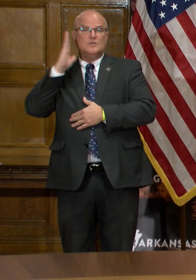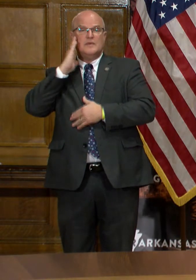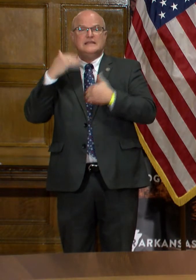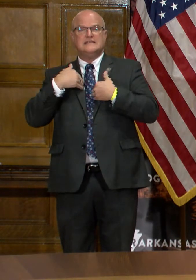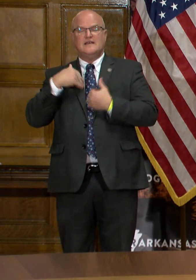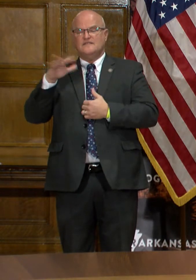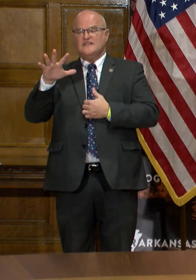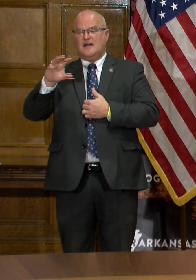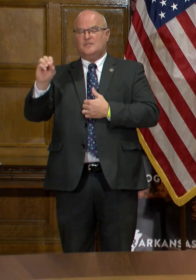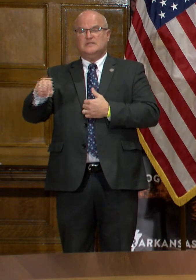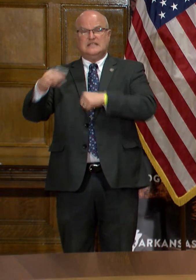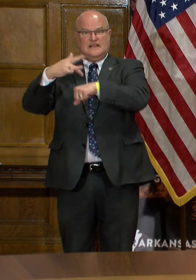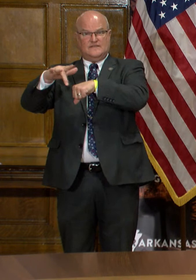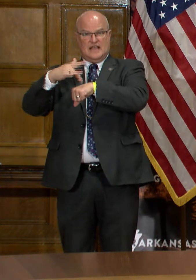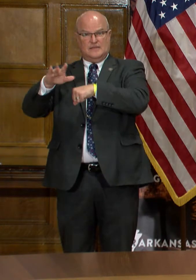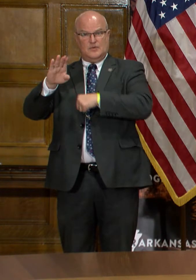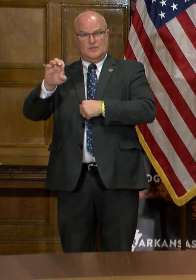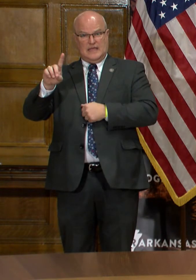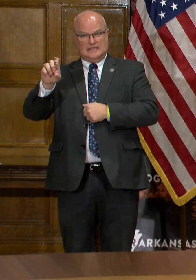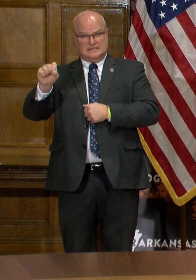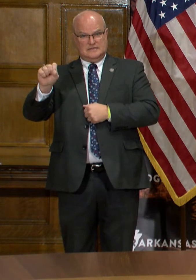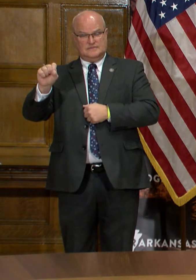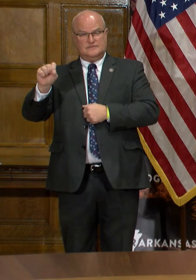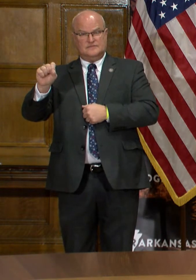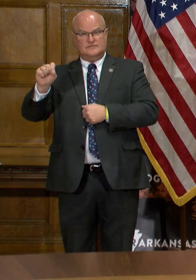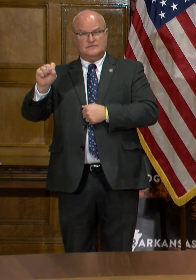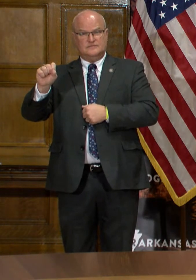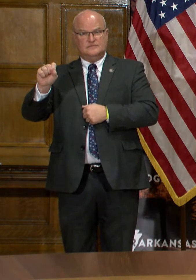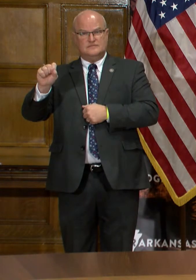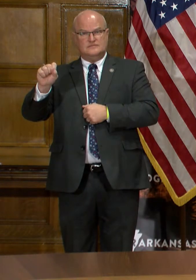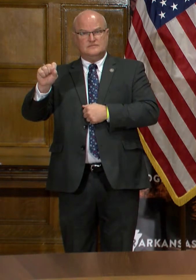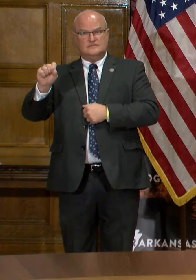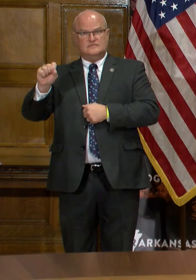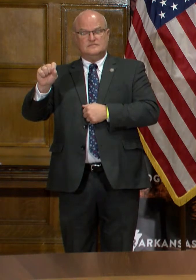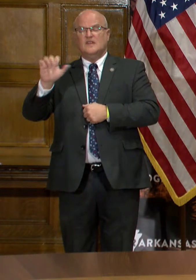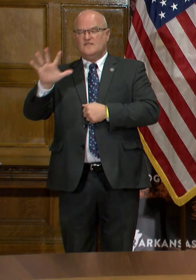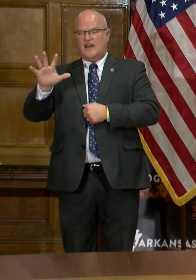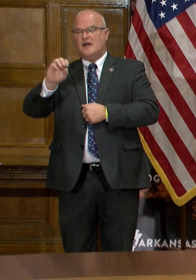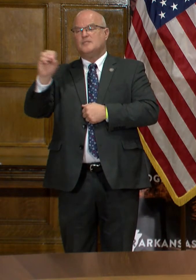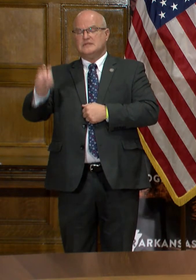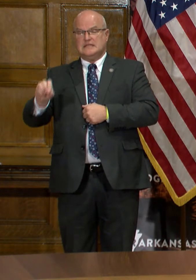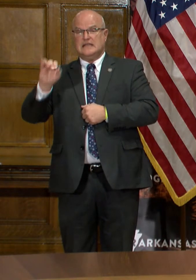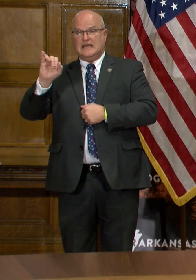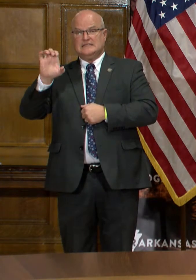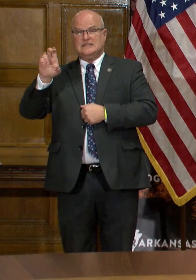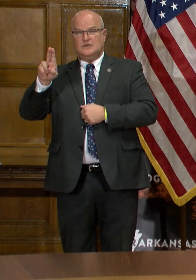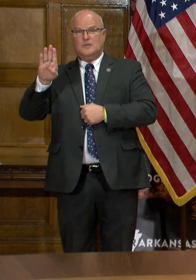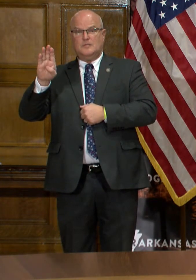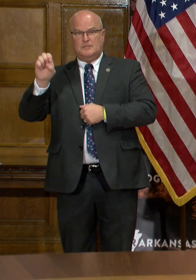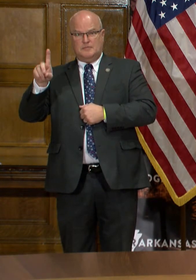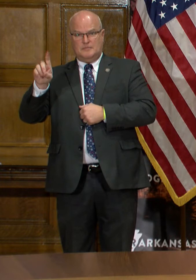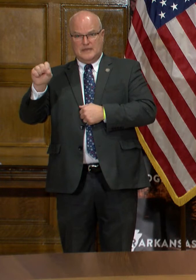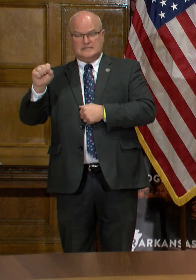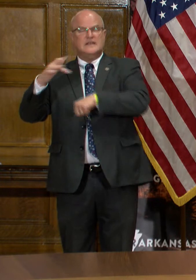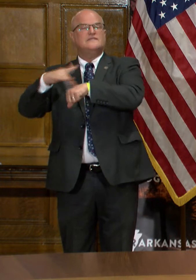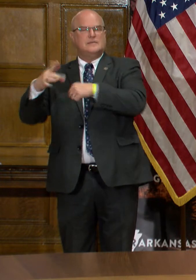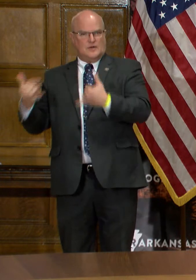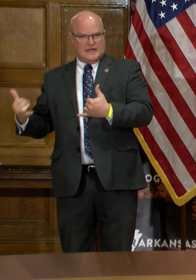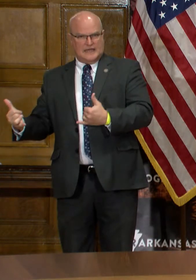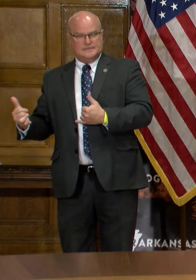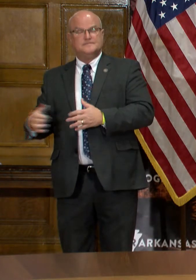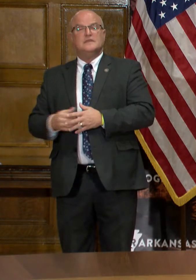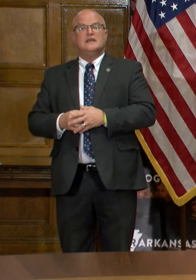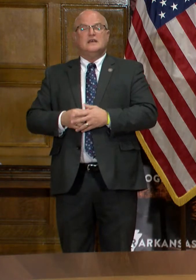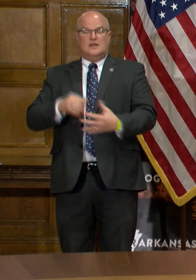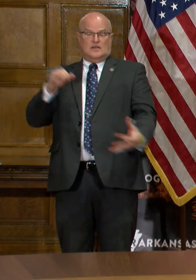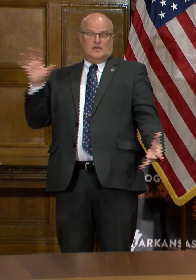had 5% of available beds, 5% of the ICU beds are available. When it comes